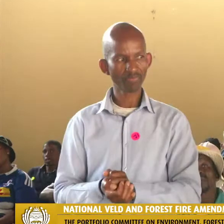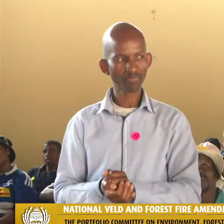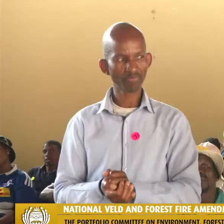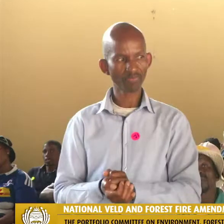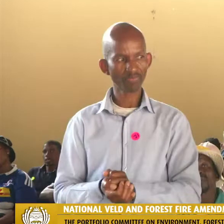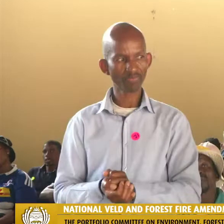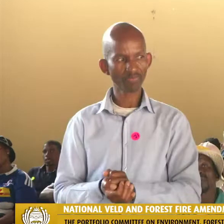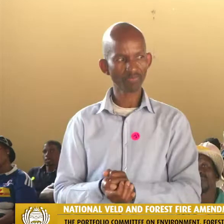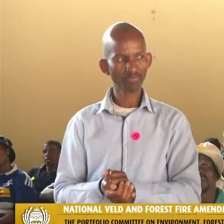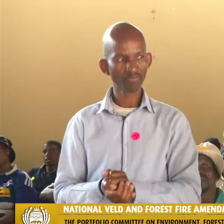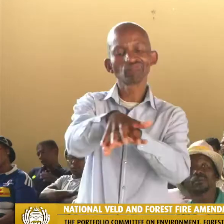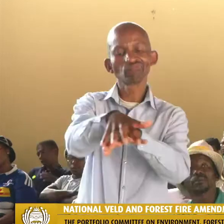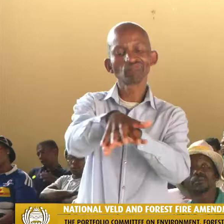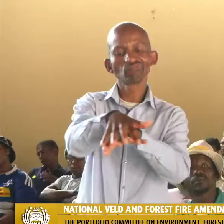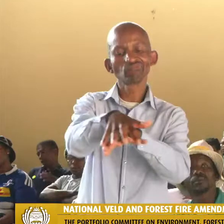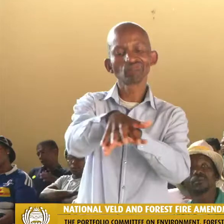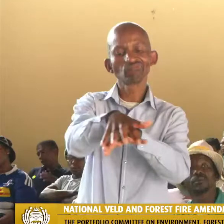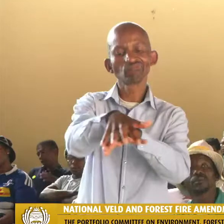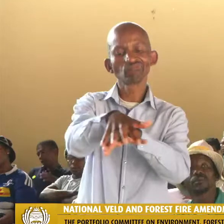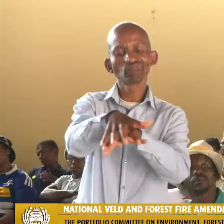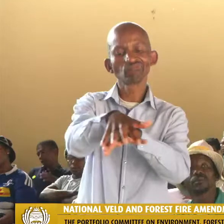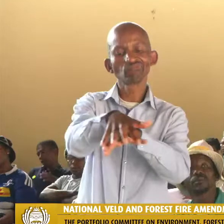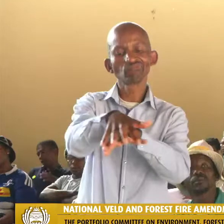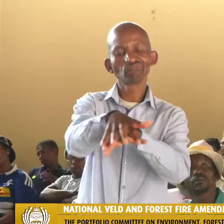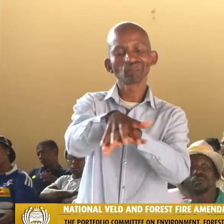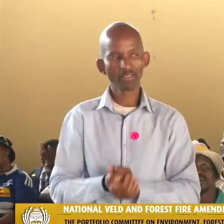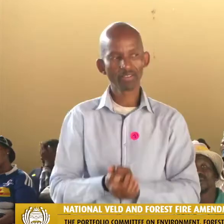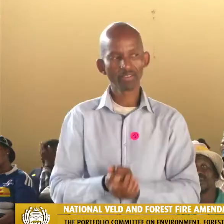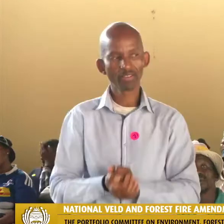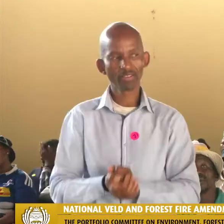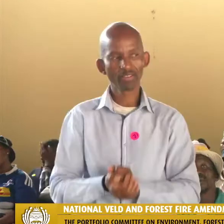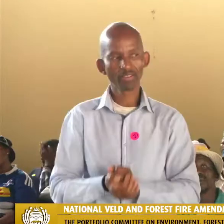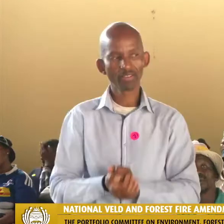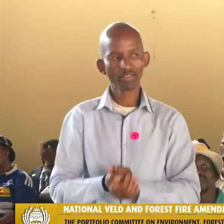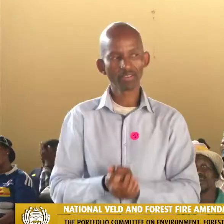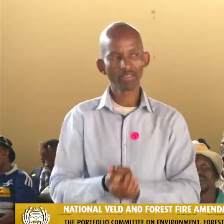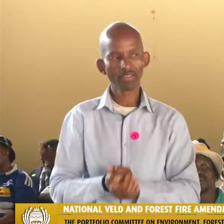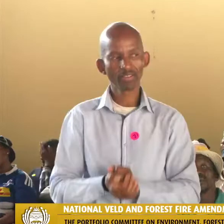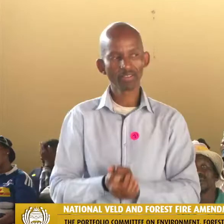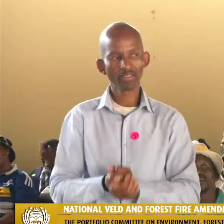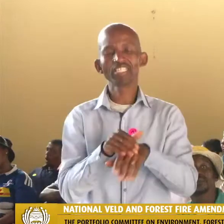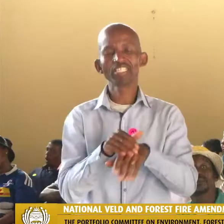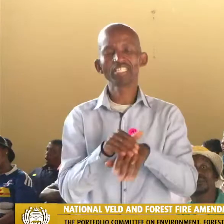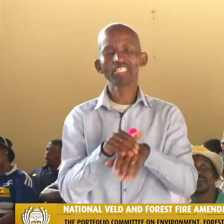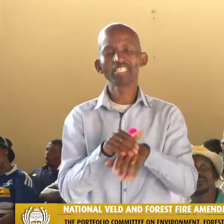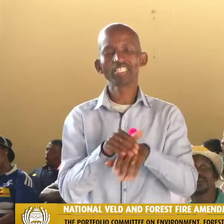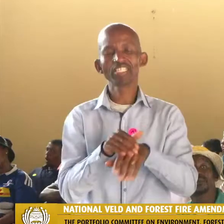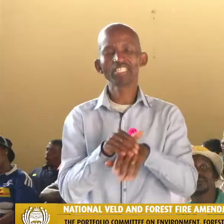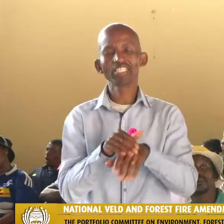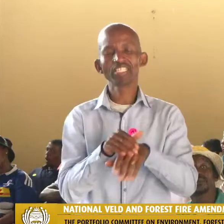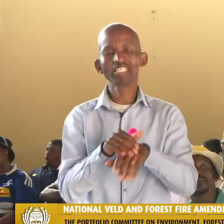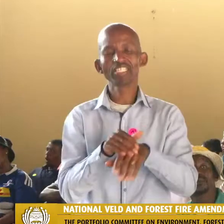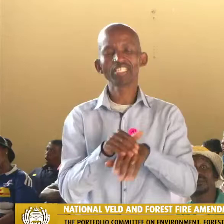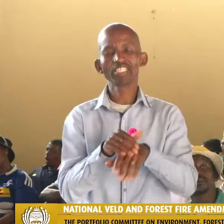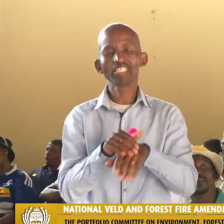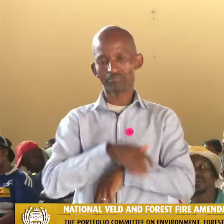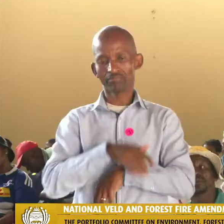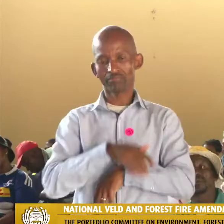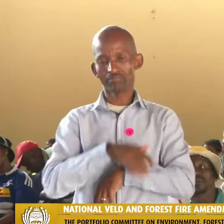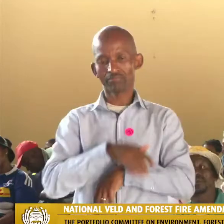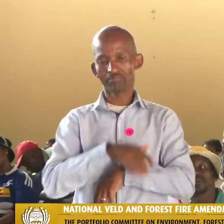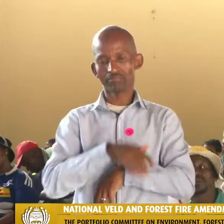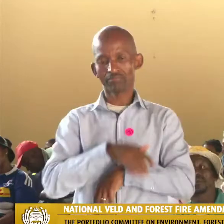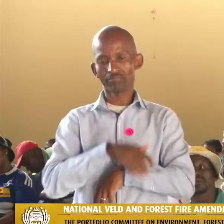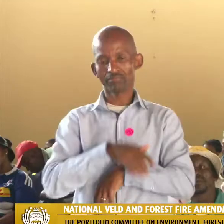dingata. So dipolase tsela ne hangata ha go tsha ke dipolase tsa magoa. Now, the challenge that we're encountering